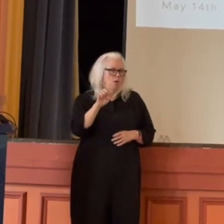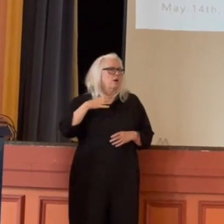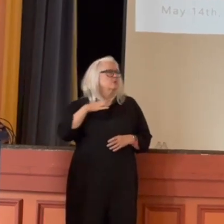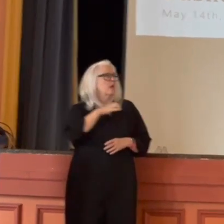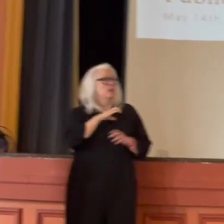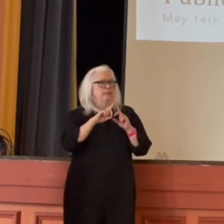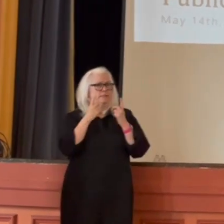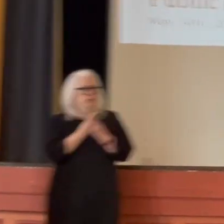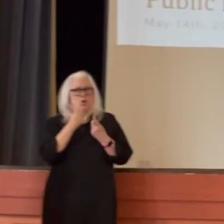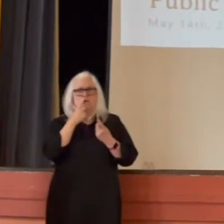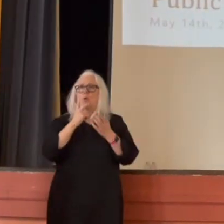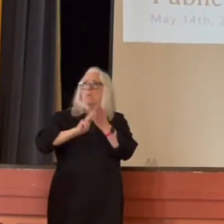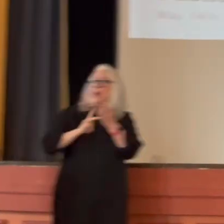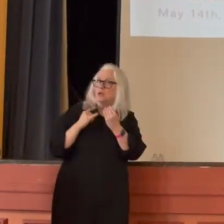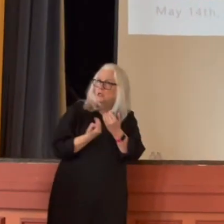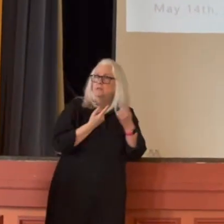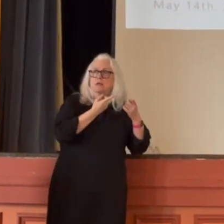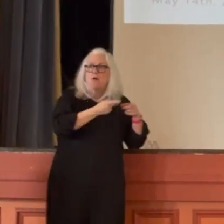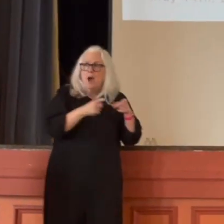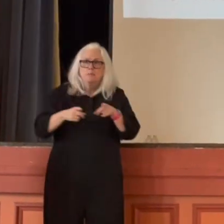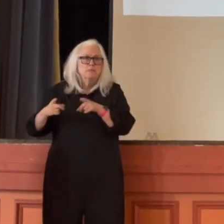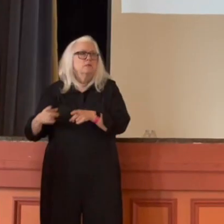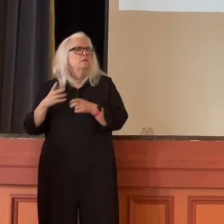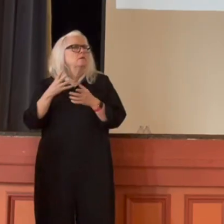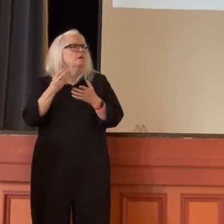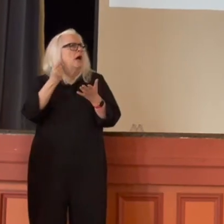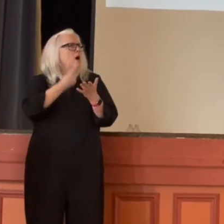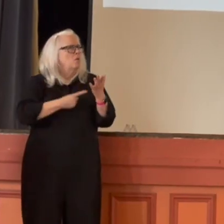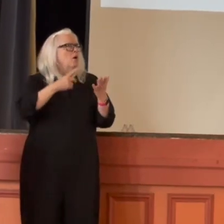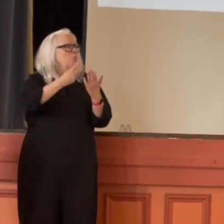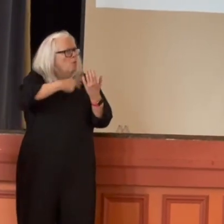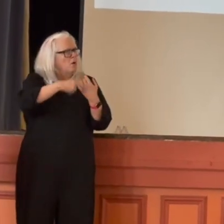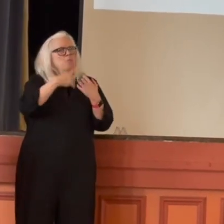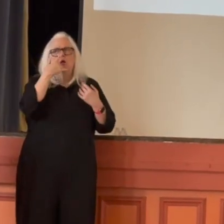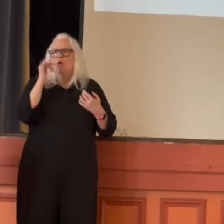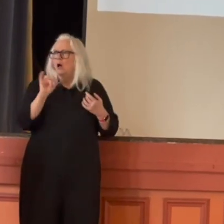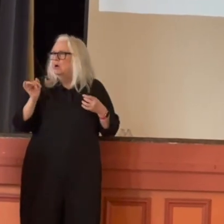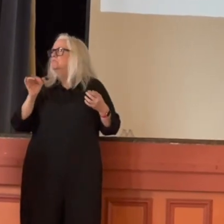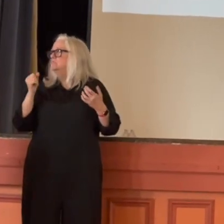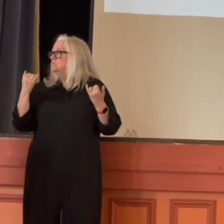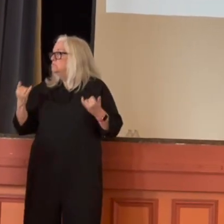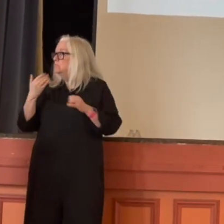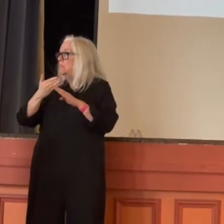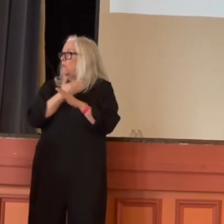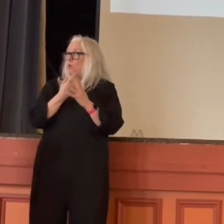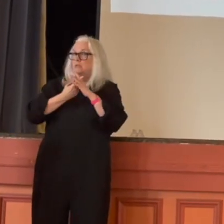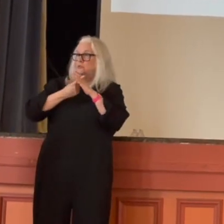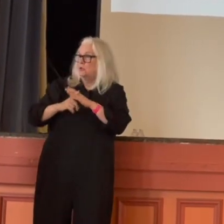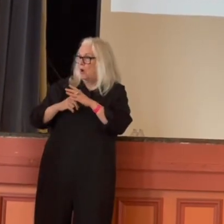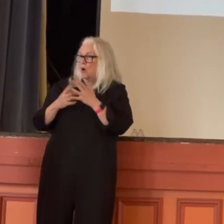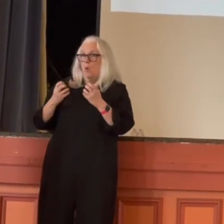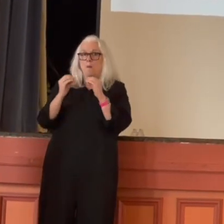are going to be going on and happening in the program. Again, before we get started, do want to do a little bit